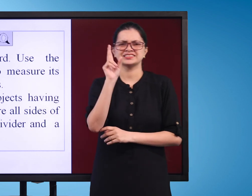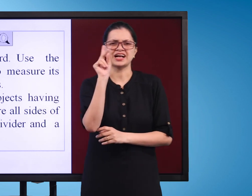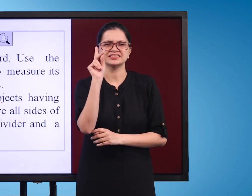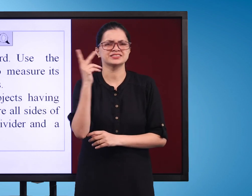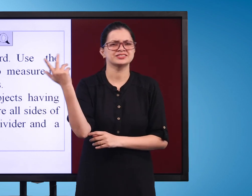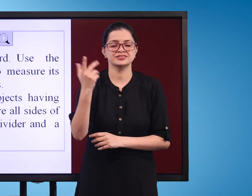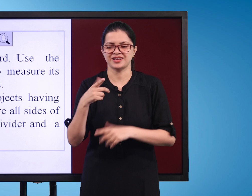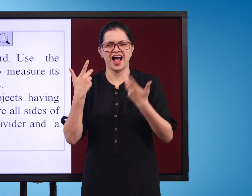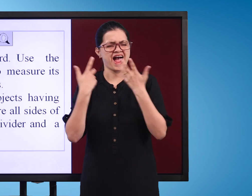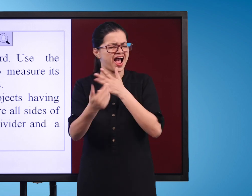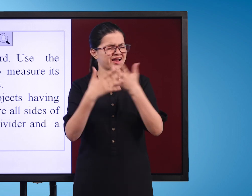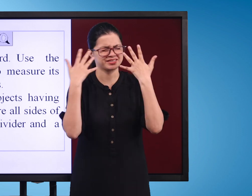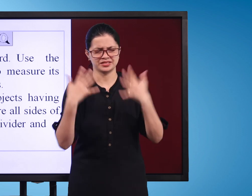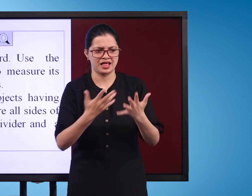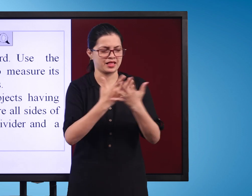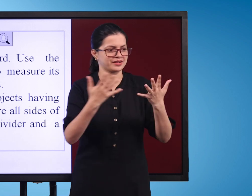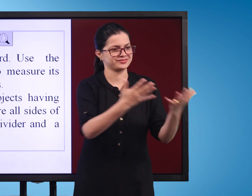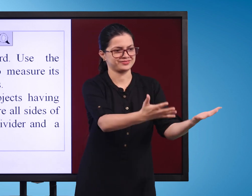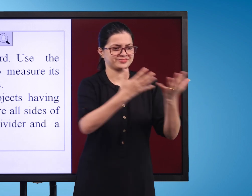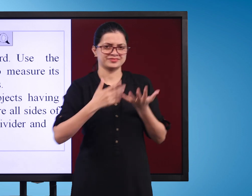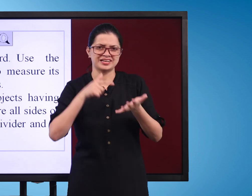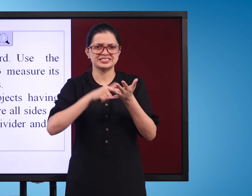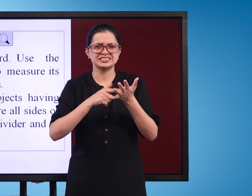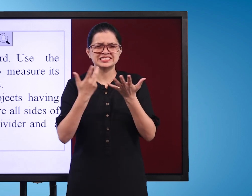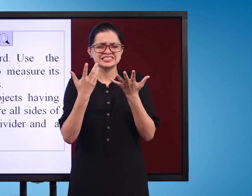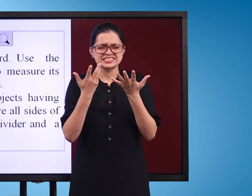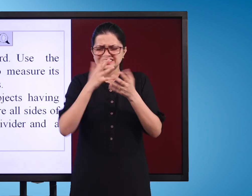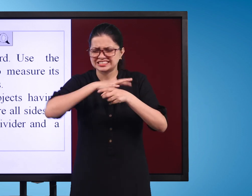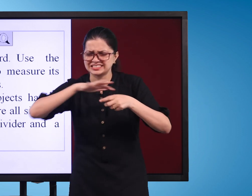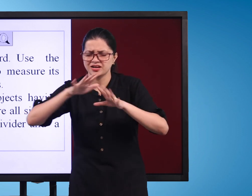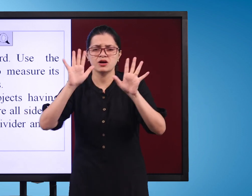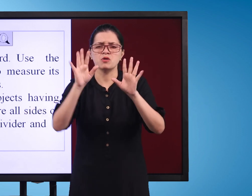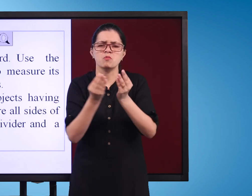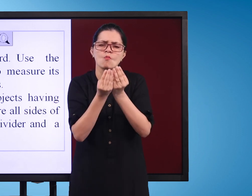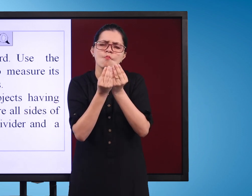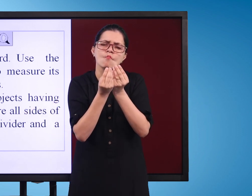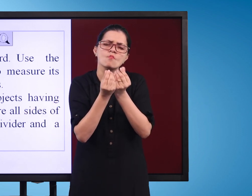Two. Select any three objects having a flat top.